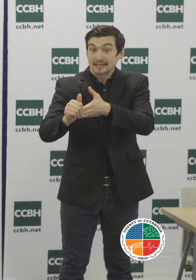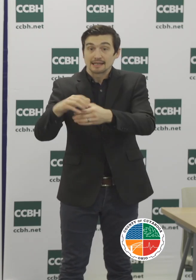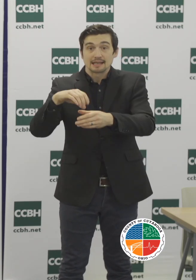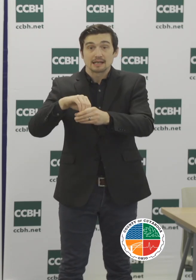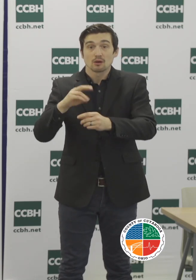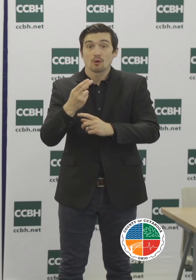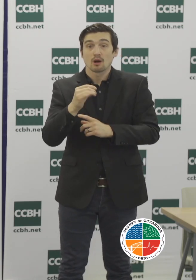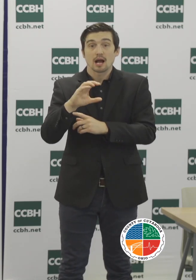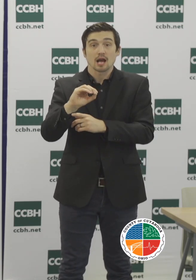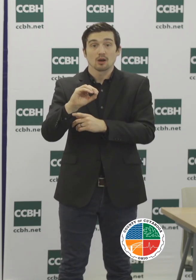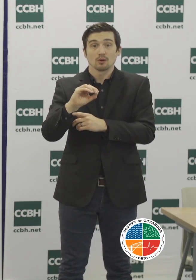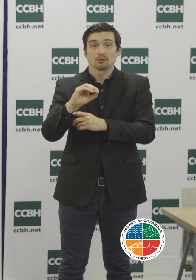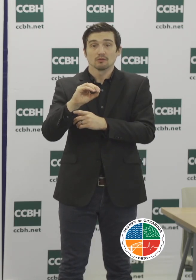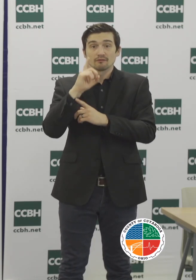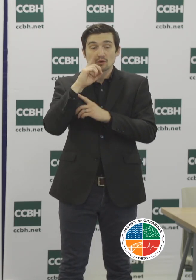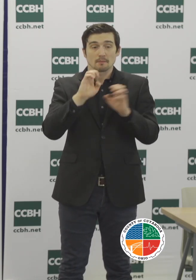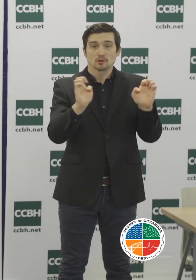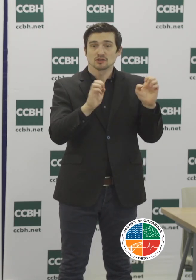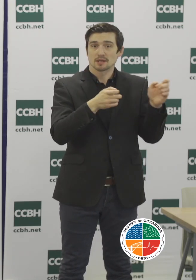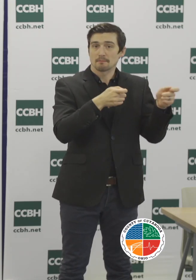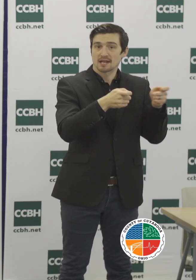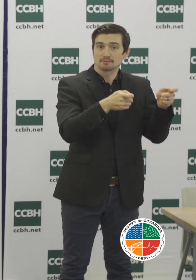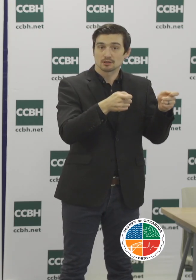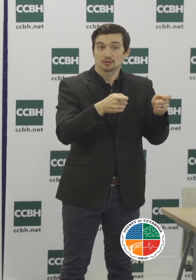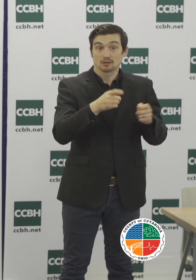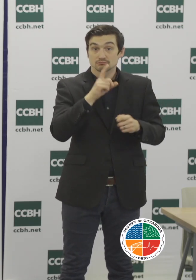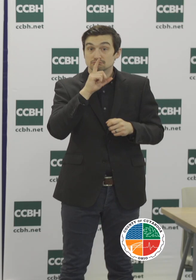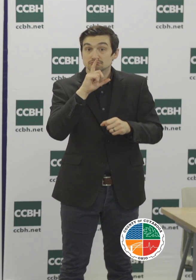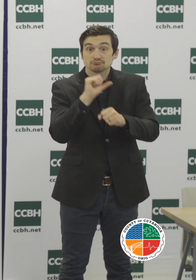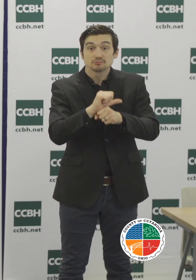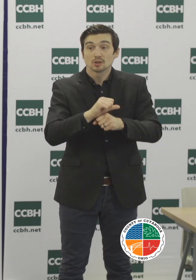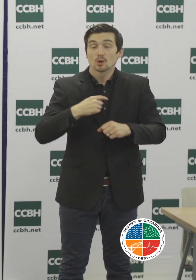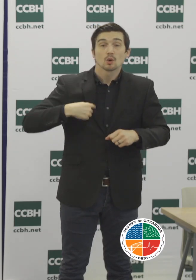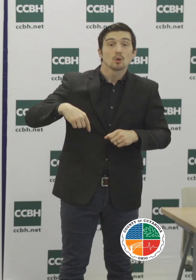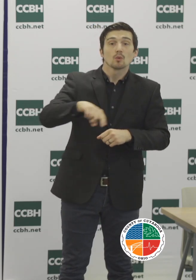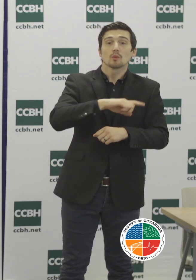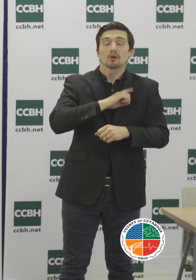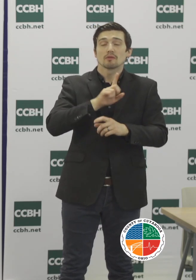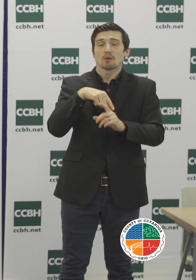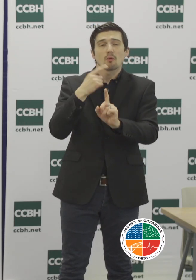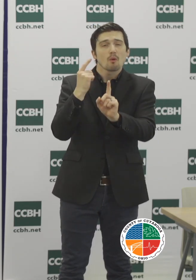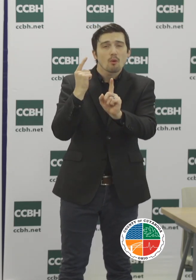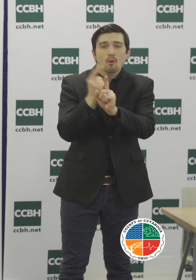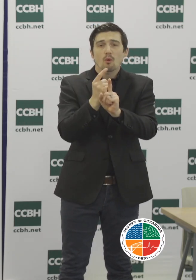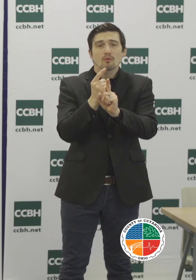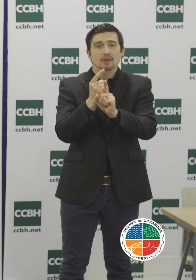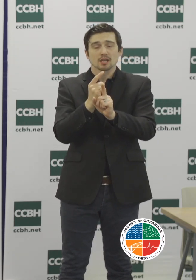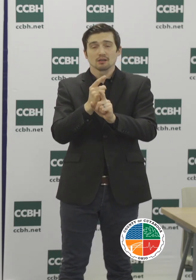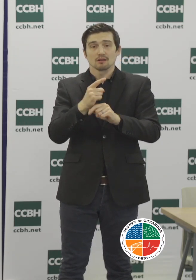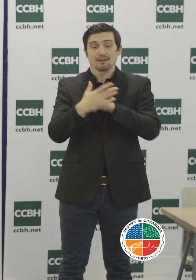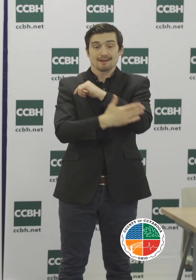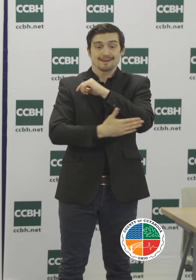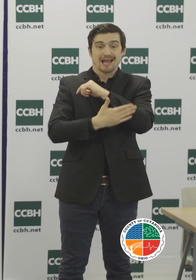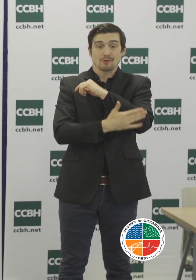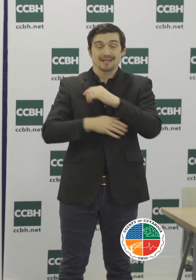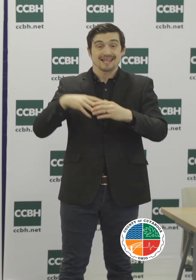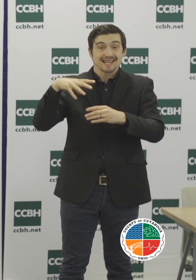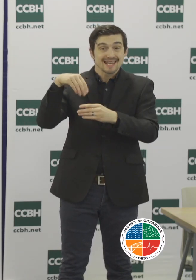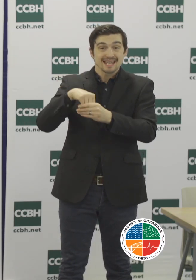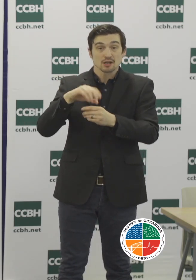emergency management. In fact, we're the only local emergency management accredited program in the state of